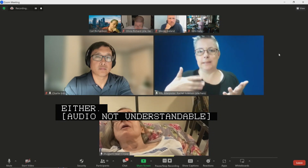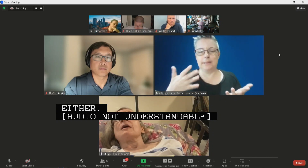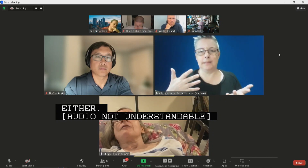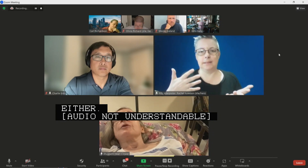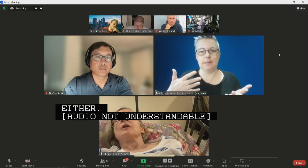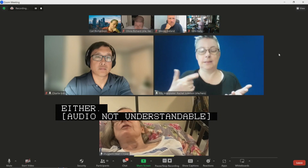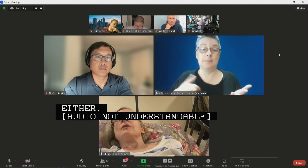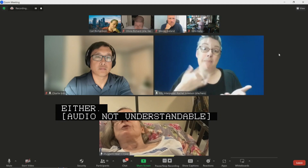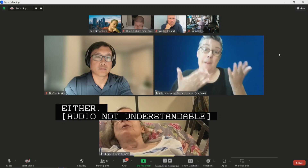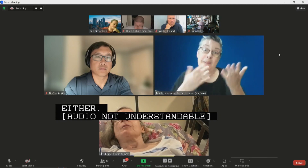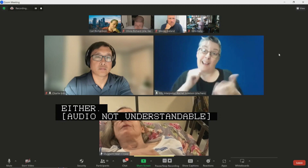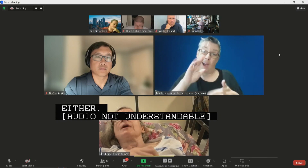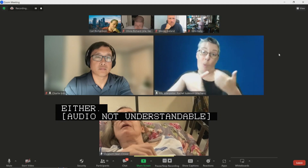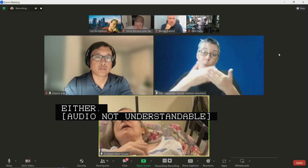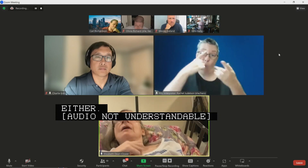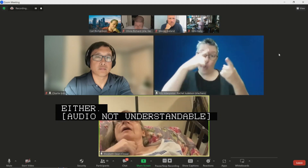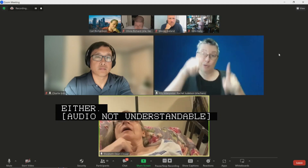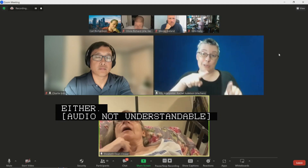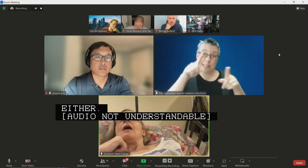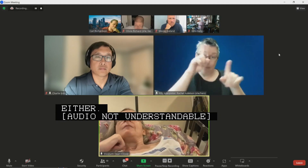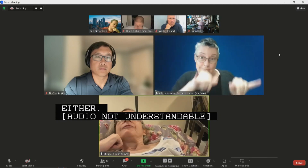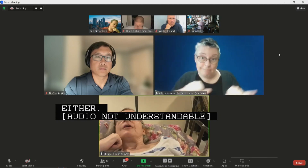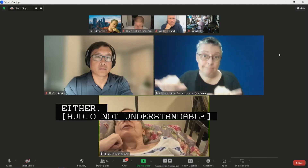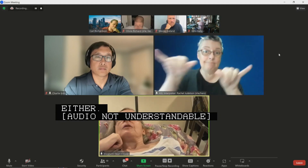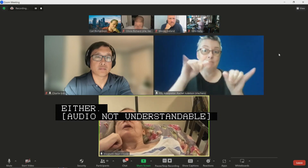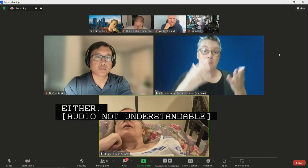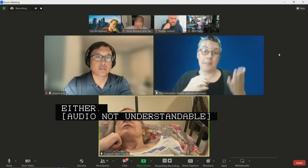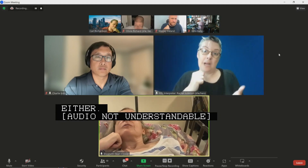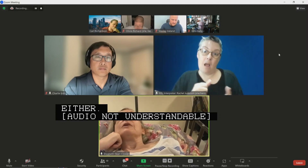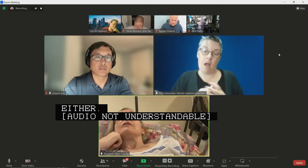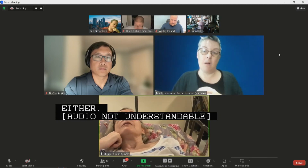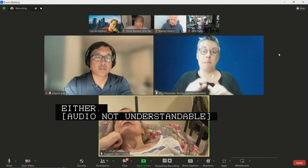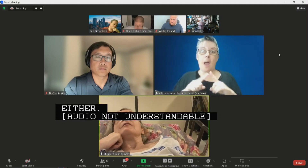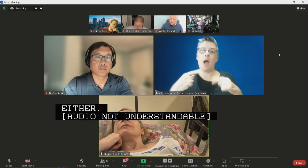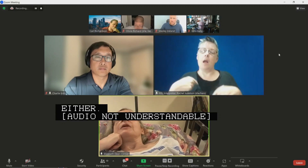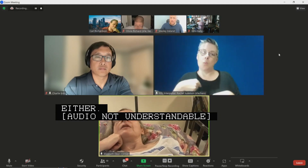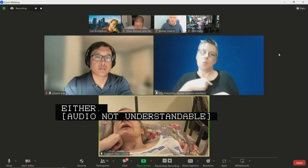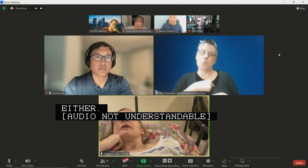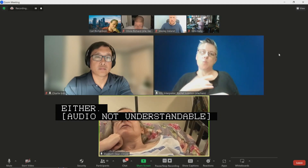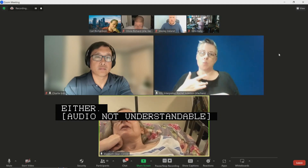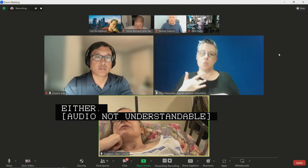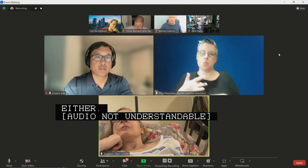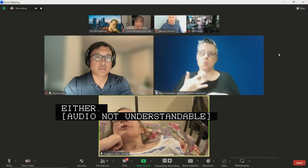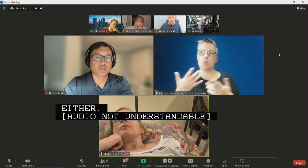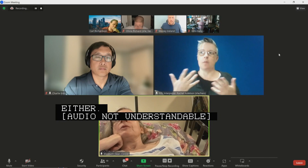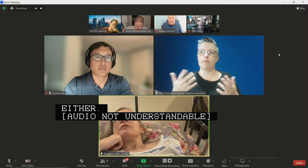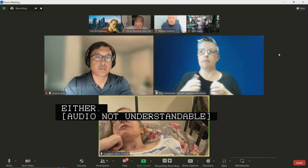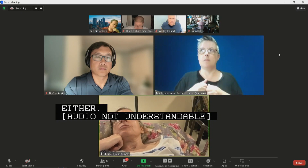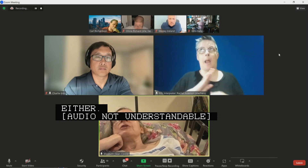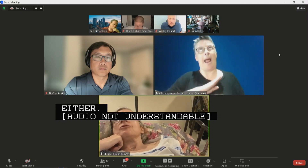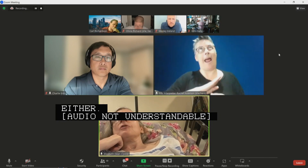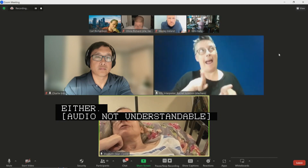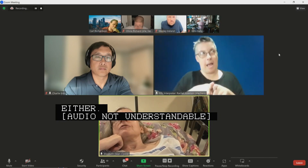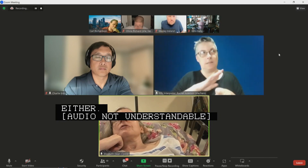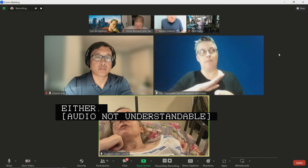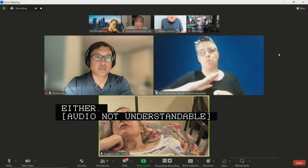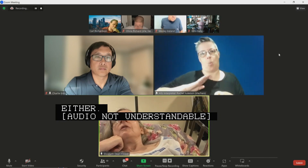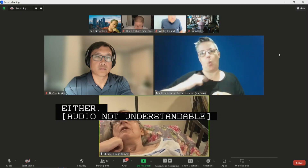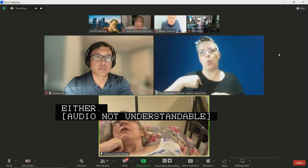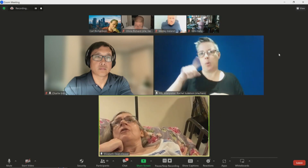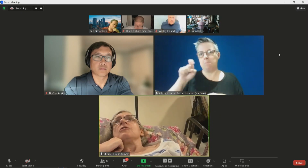consensus among everyone in the group that felt that as we the metrics as a board, we chose